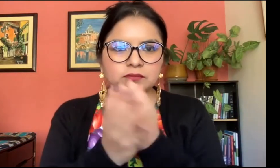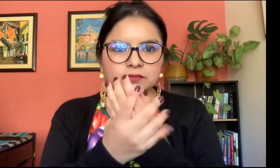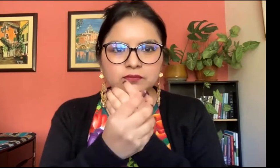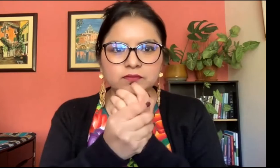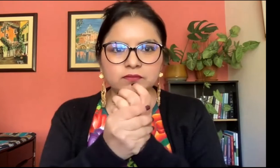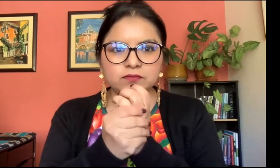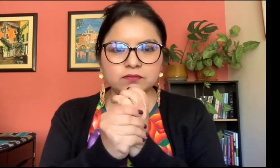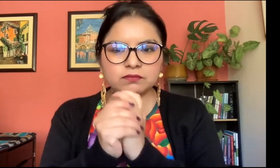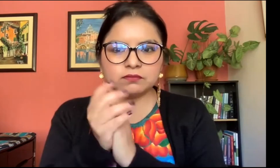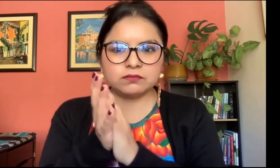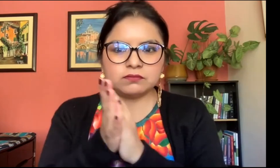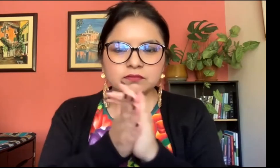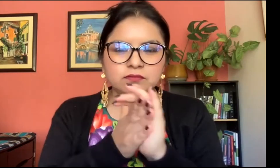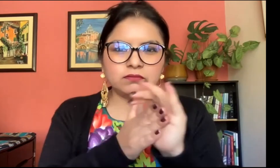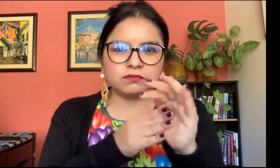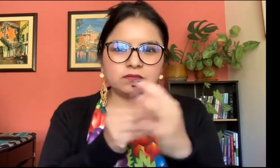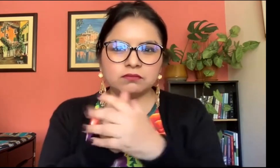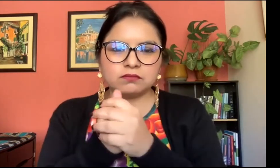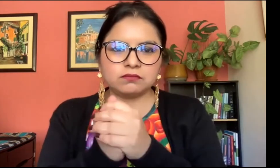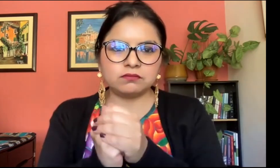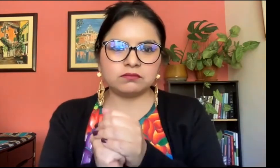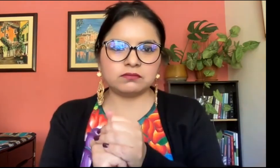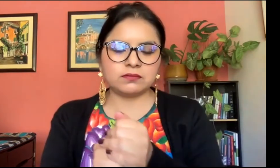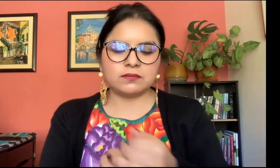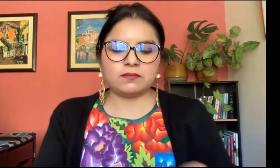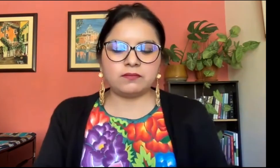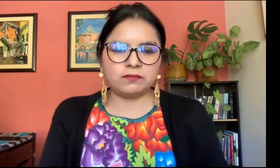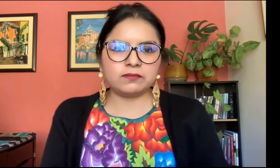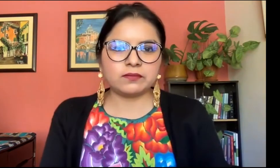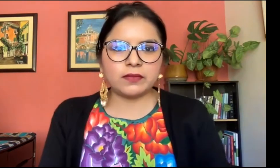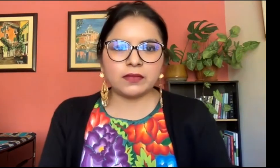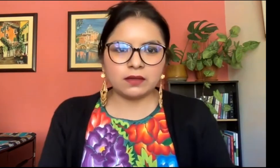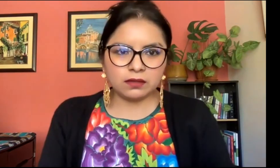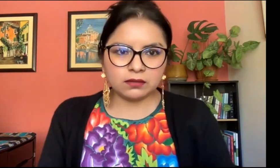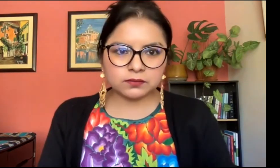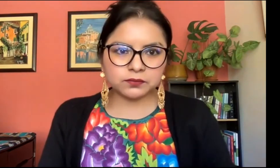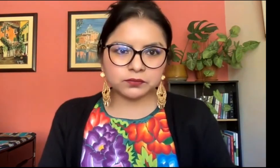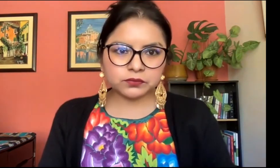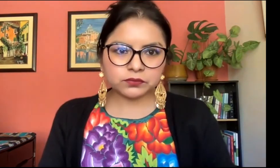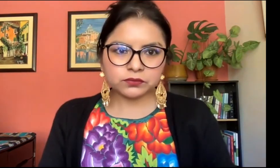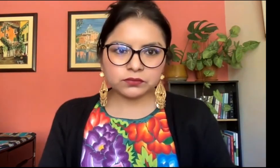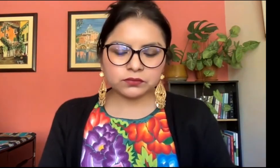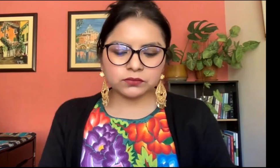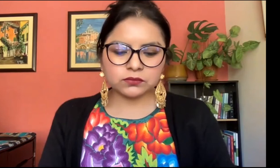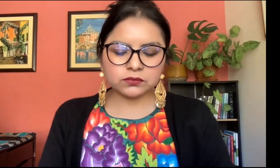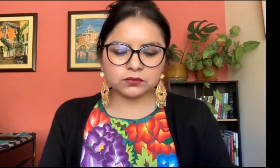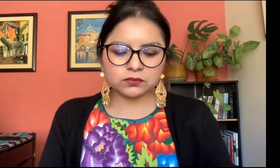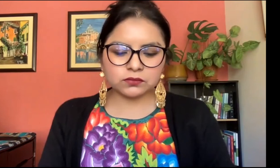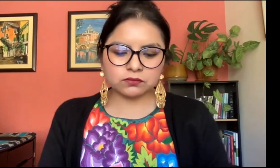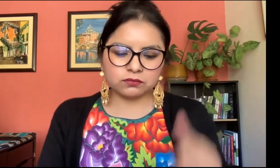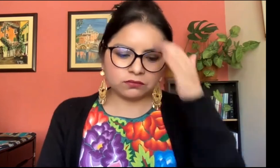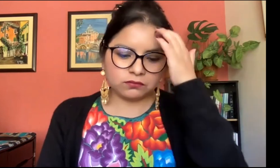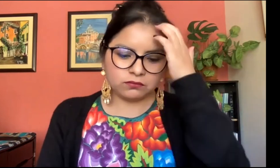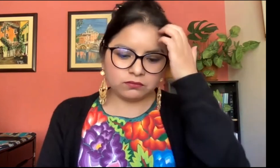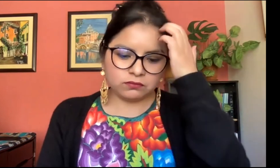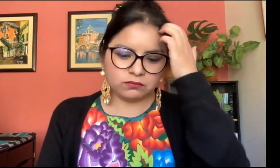would like to cooperate with you. Aramar is really pushing and working very, very strongly in the